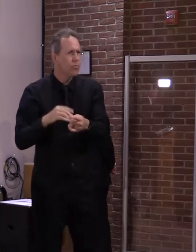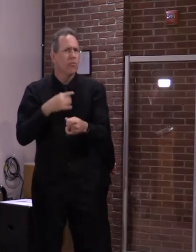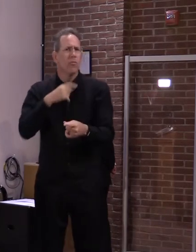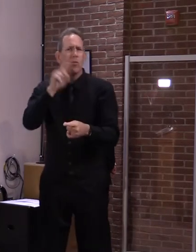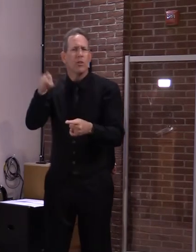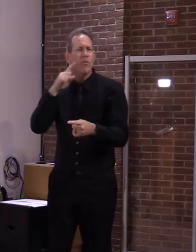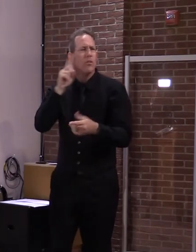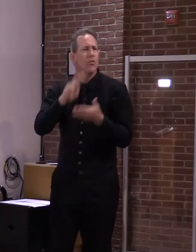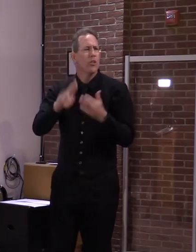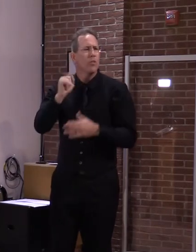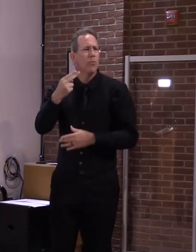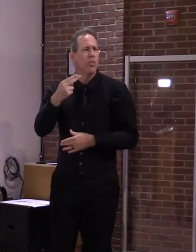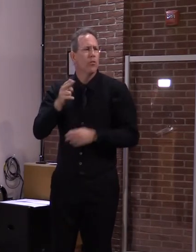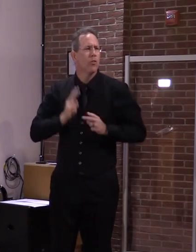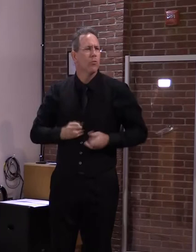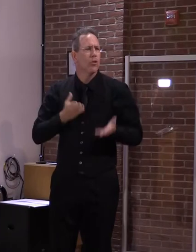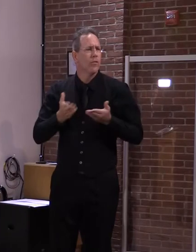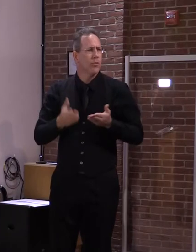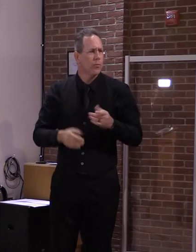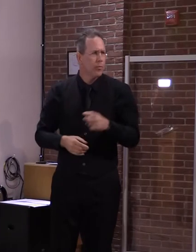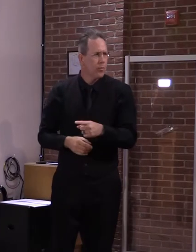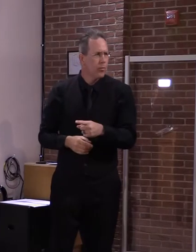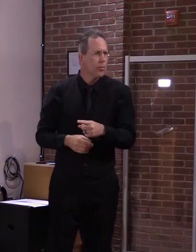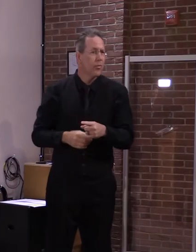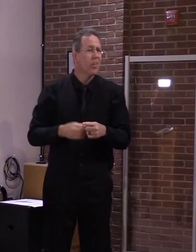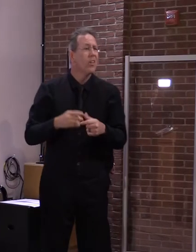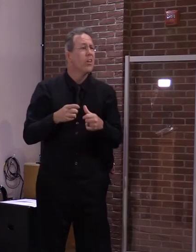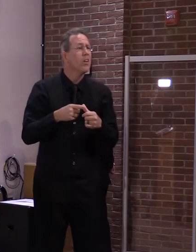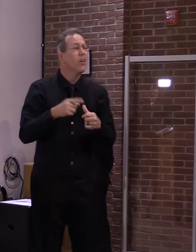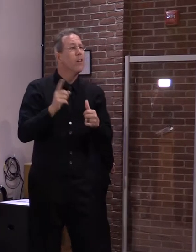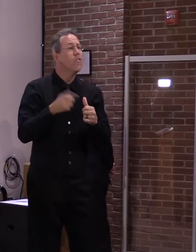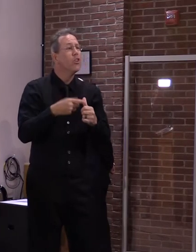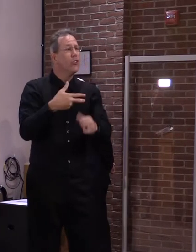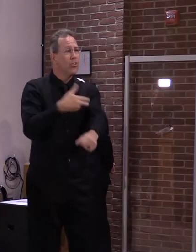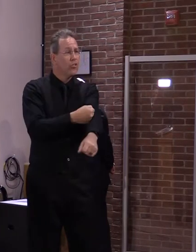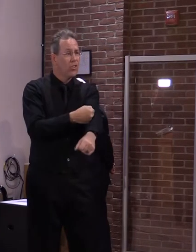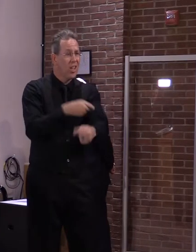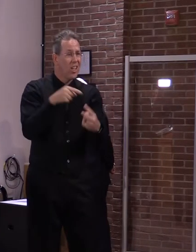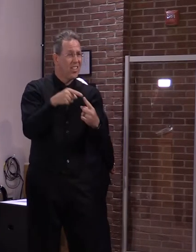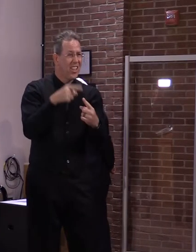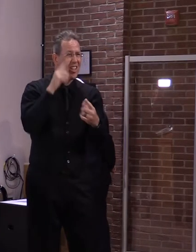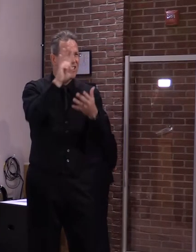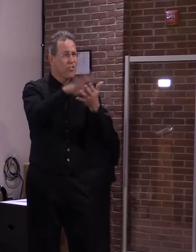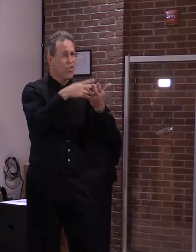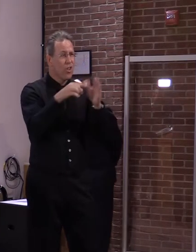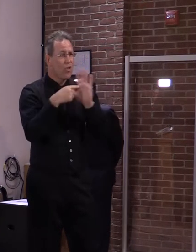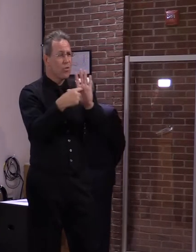are scheduled right now? Are there enough on the books to get us over the threshold?